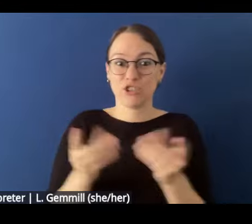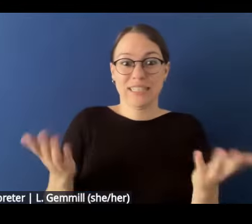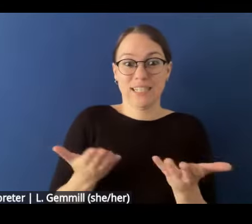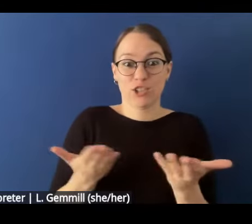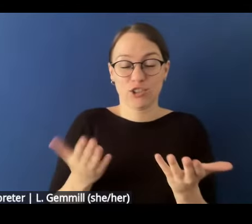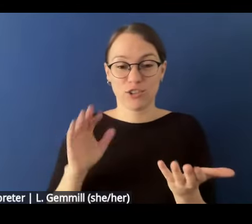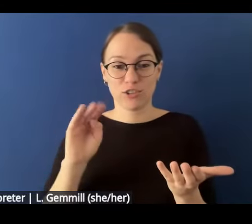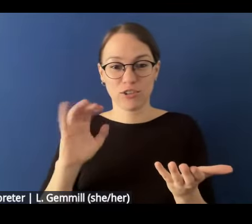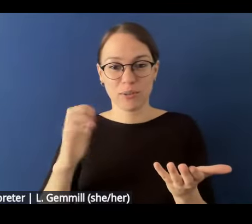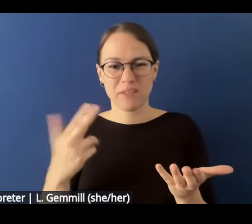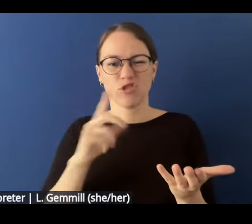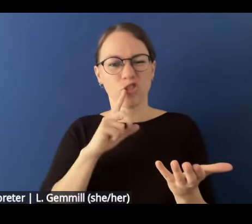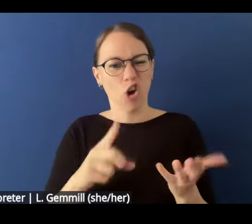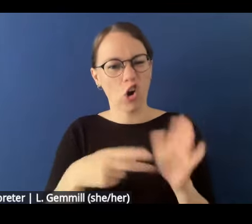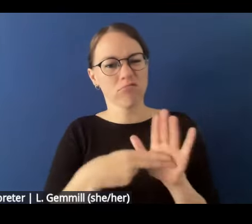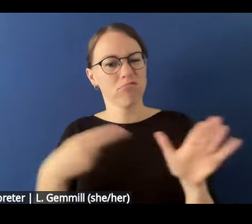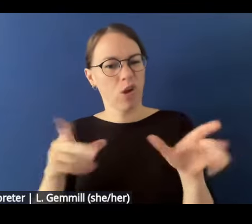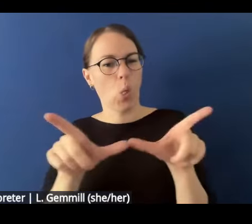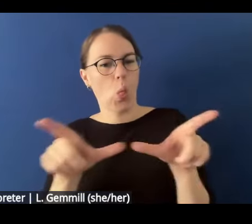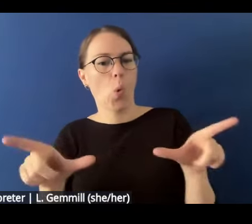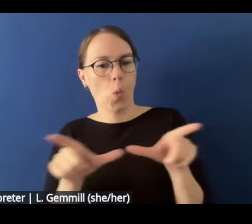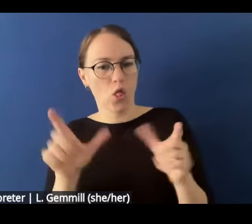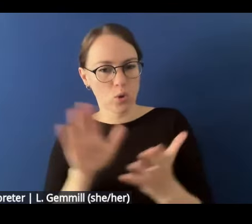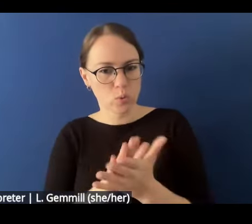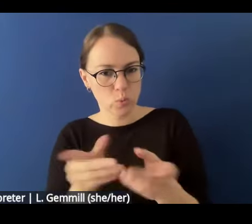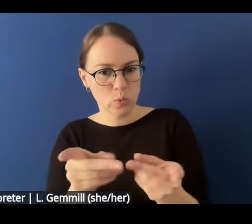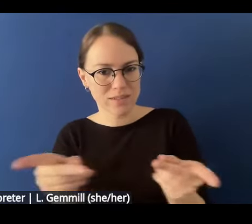is not with the summary.